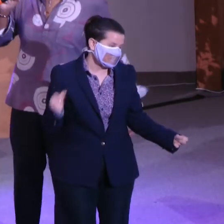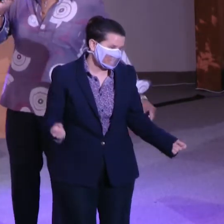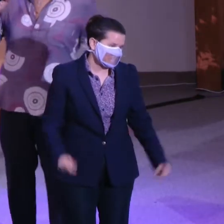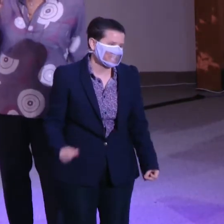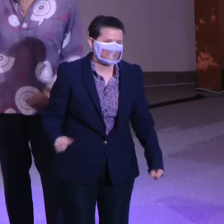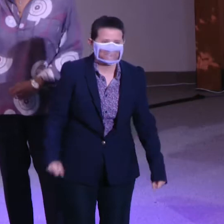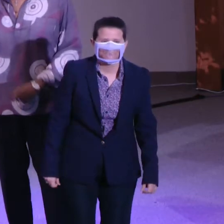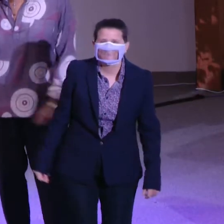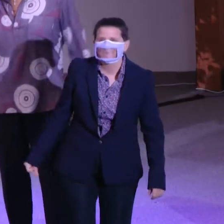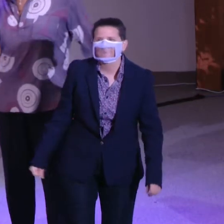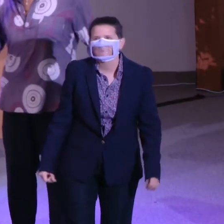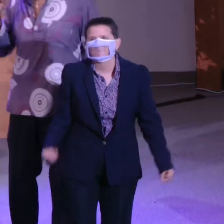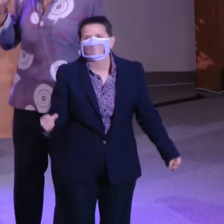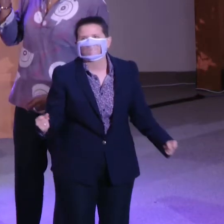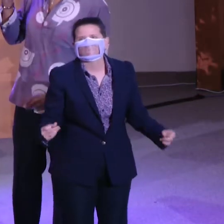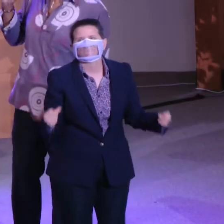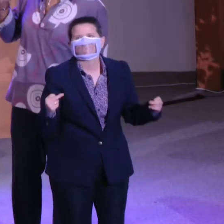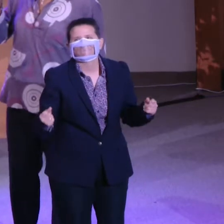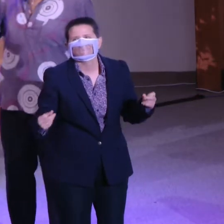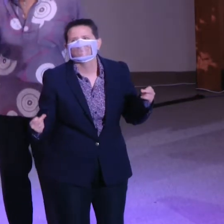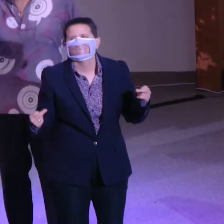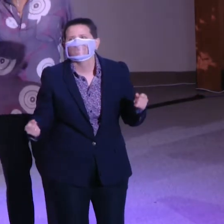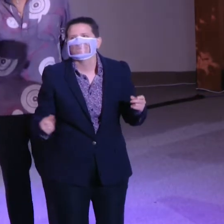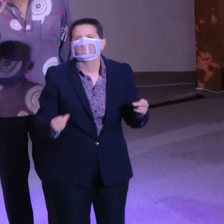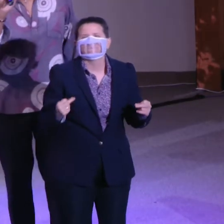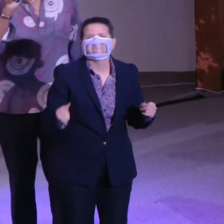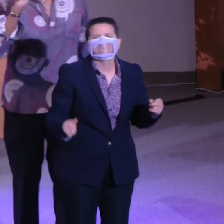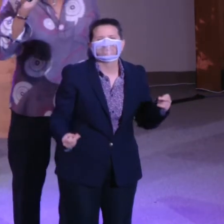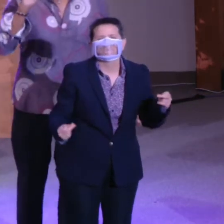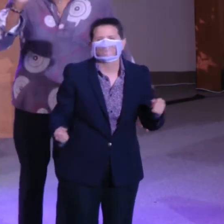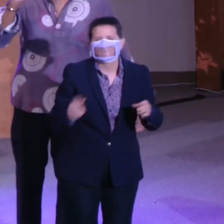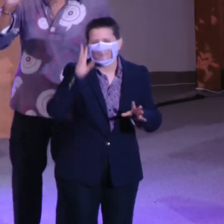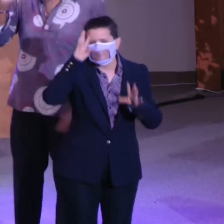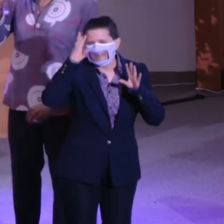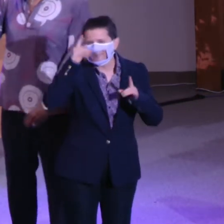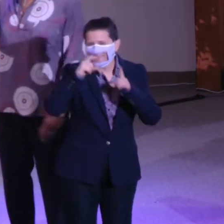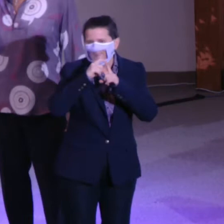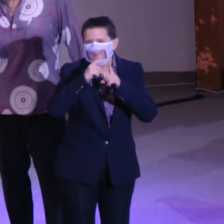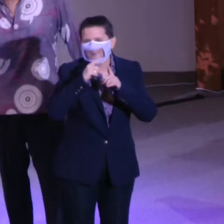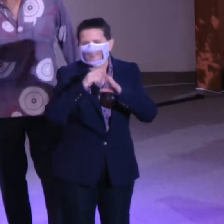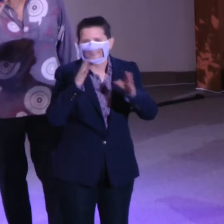Yada-ba-doo-yada. Yada-ba-doo-yada. Yada-ba-doo-yada.